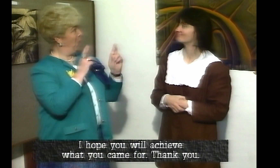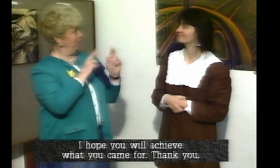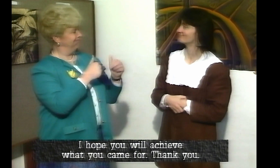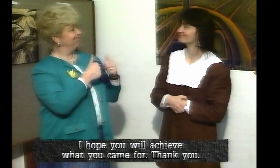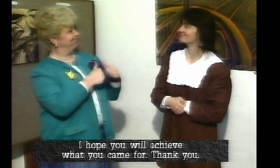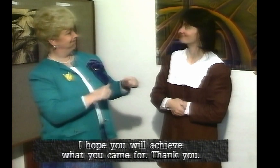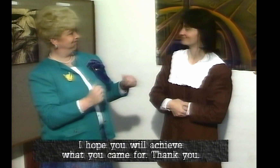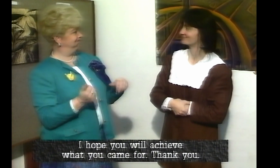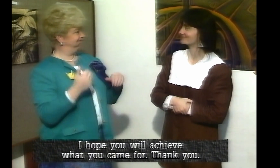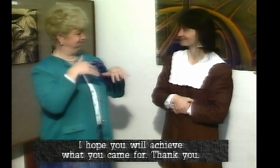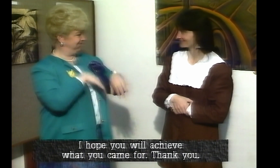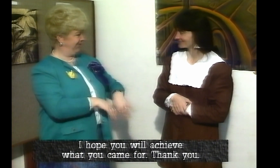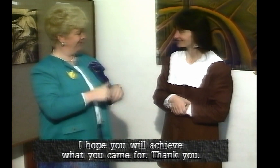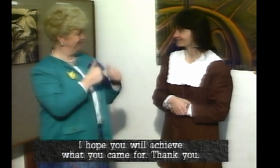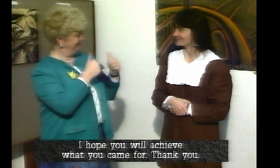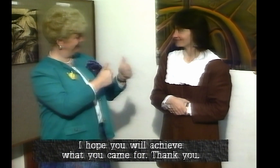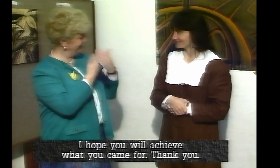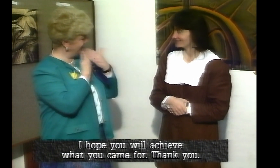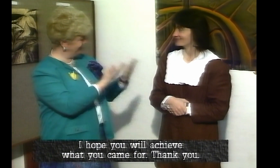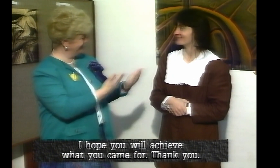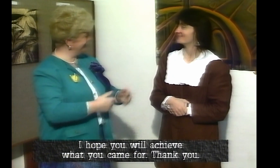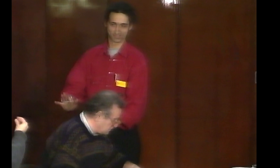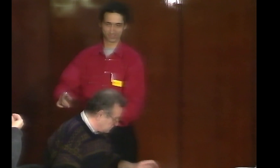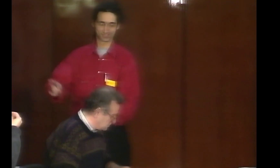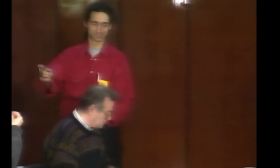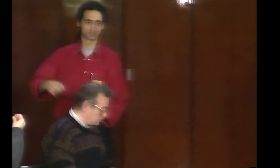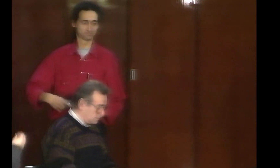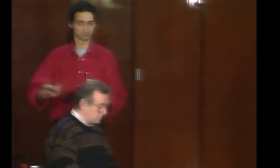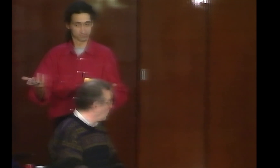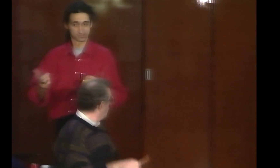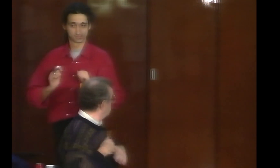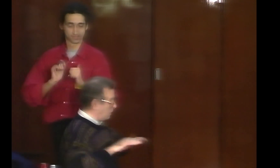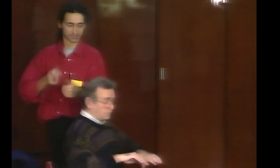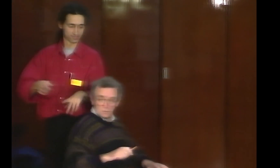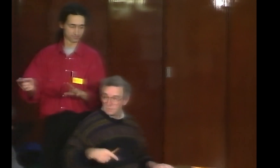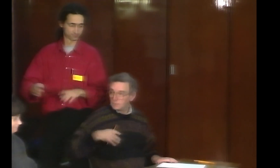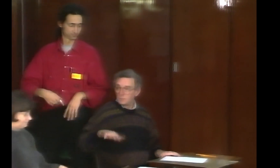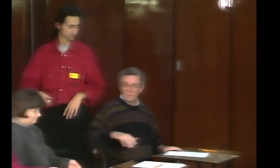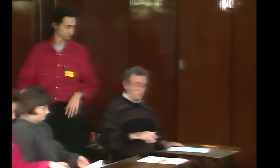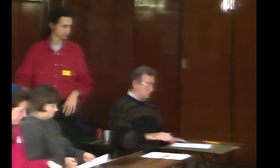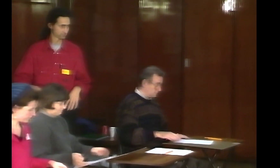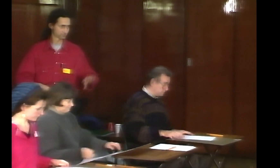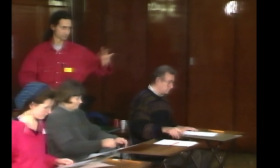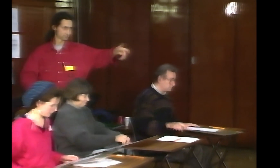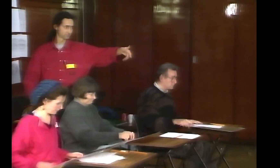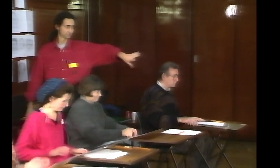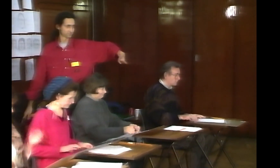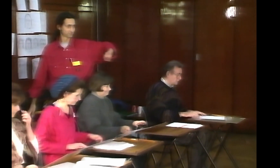over the next few days to encourage all the deaf from Europe and internationally to work together.